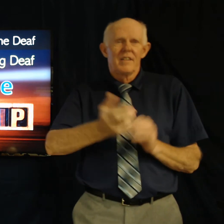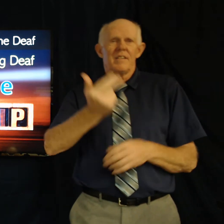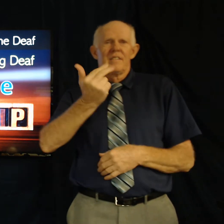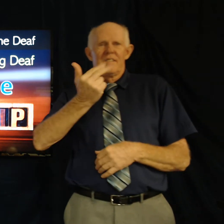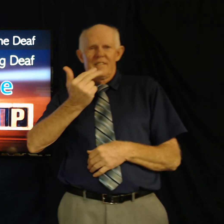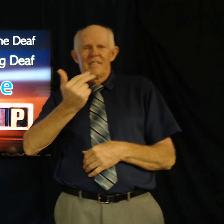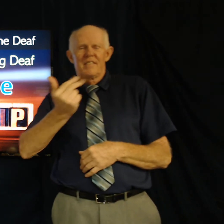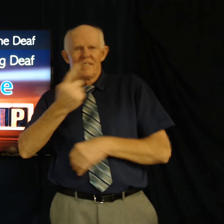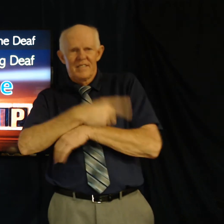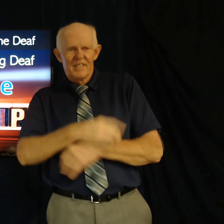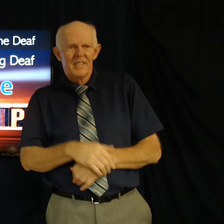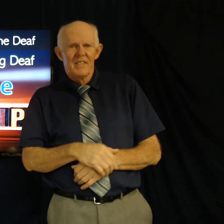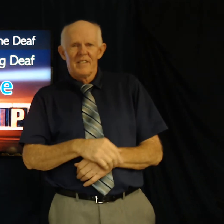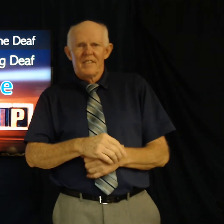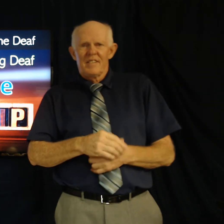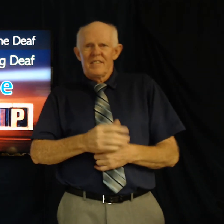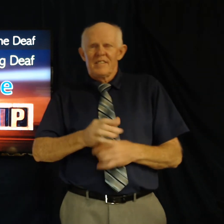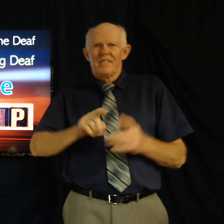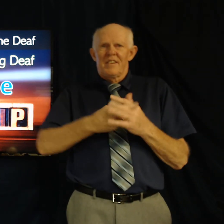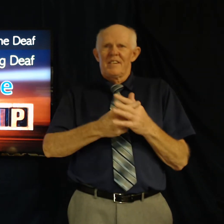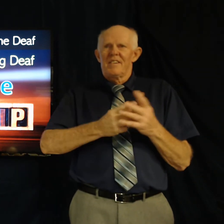September 13th, today.